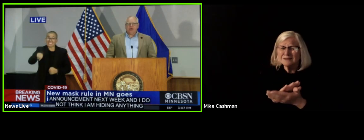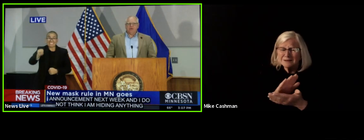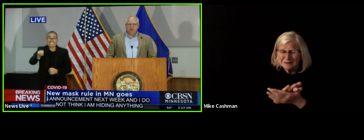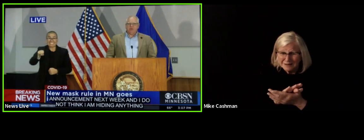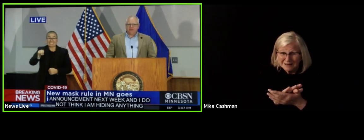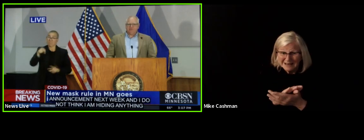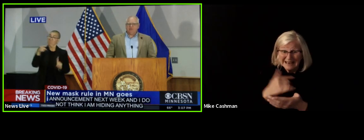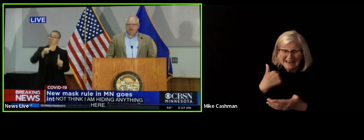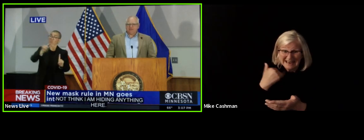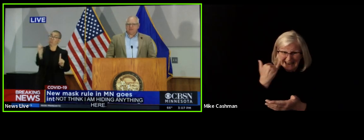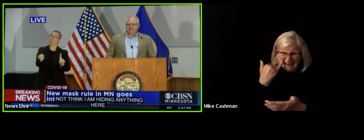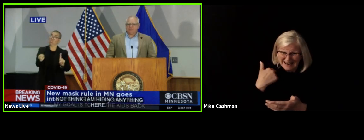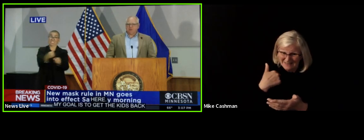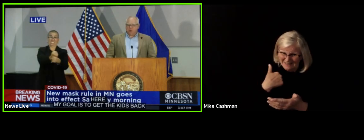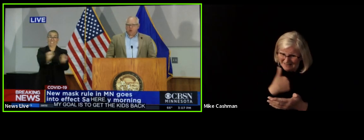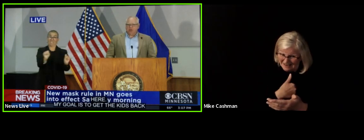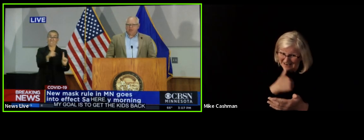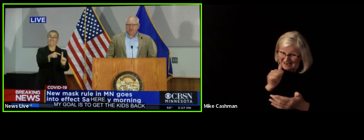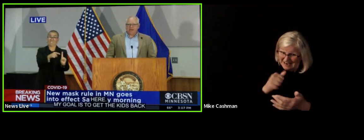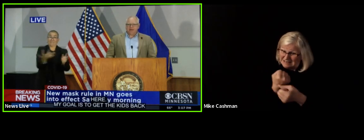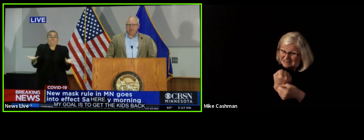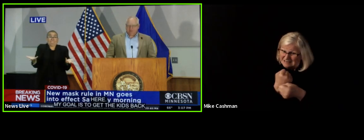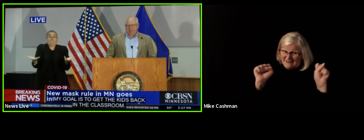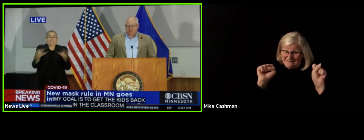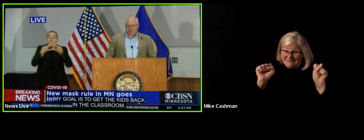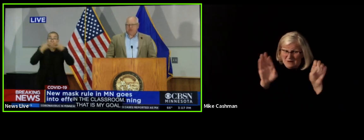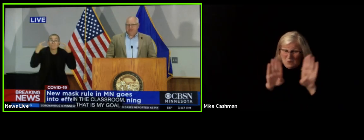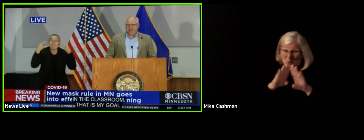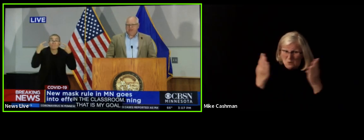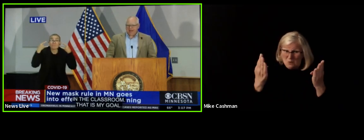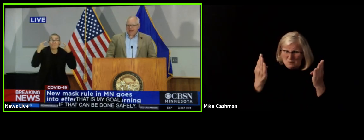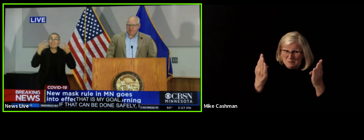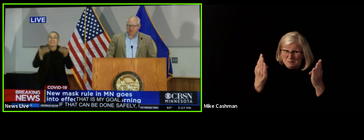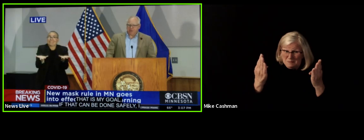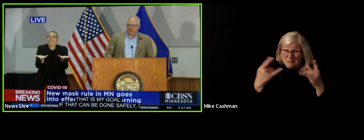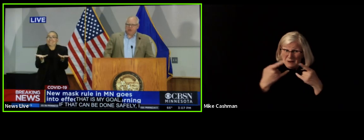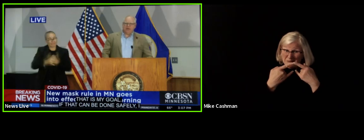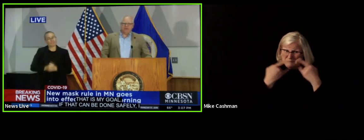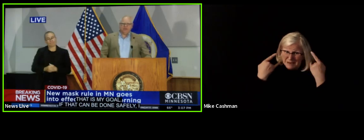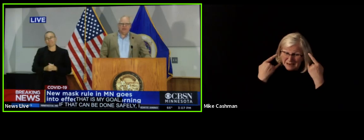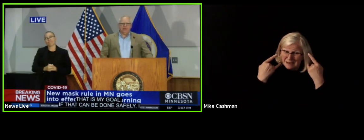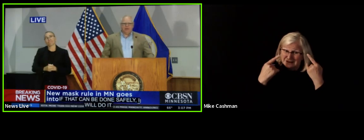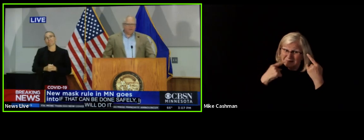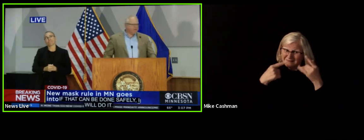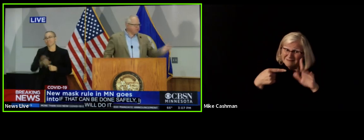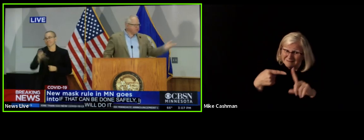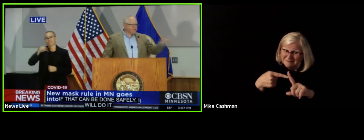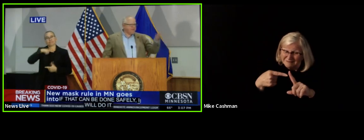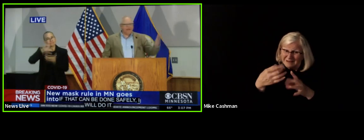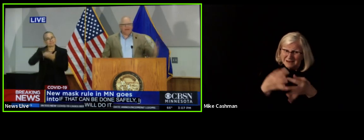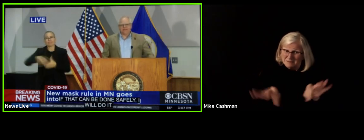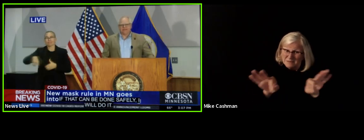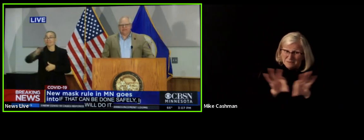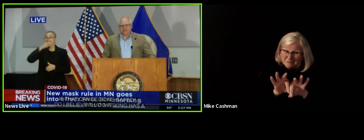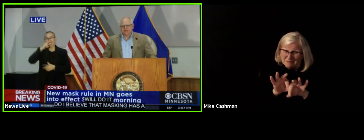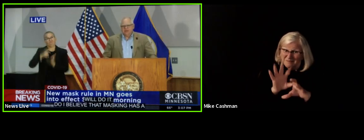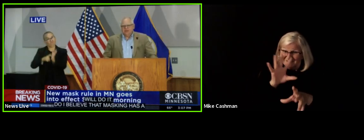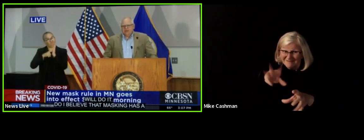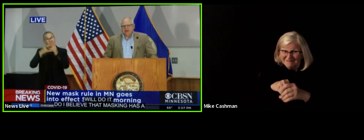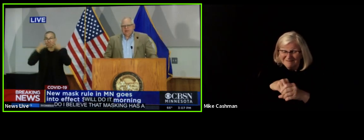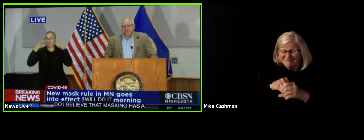to do that. Do I believe that masking is a role in making that happen? Absolutely. I absolutely do. I think, and there's some specific guidance in